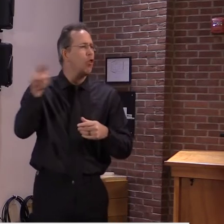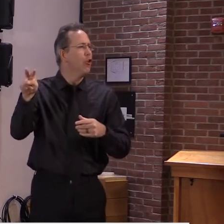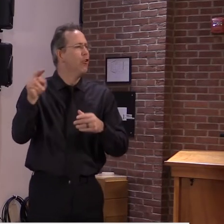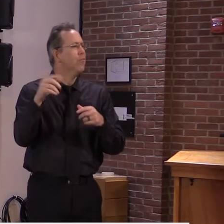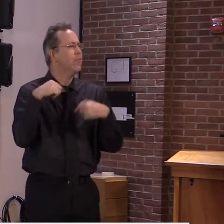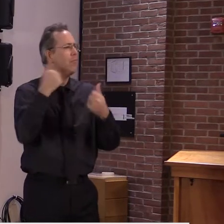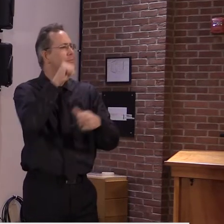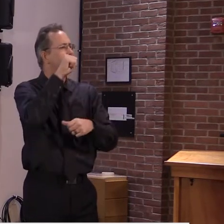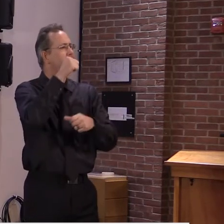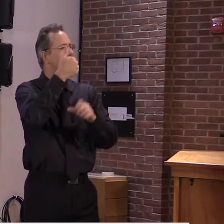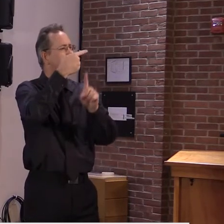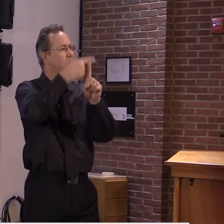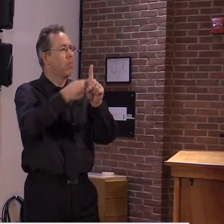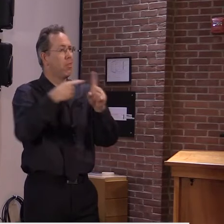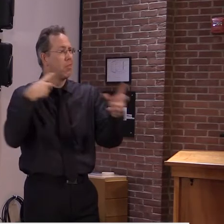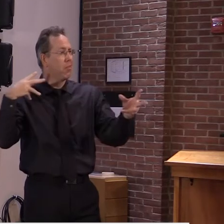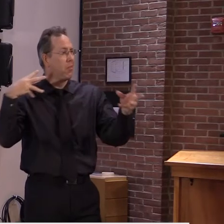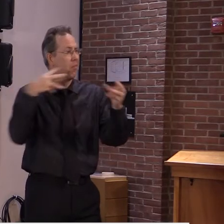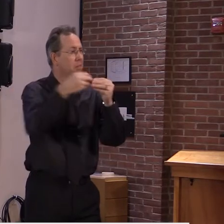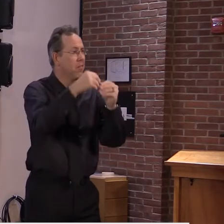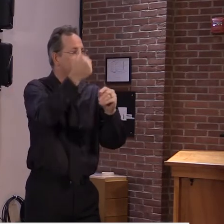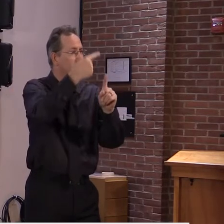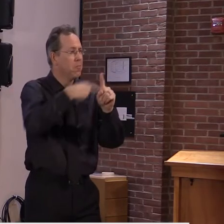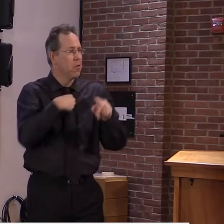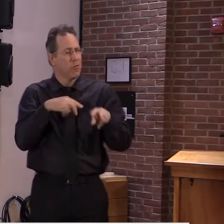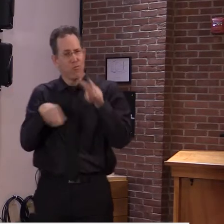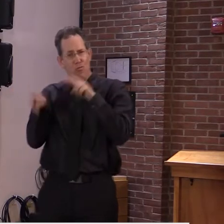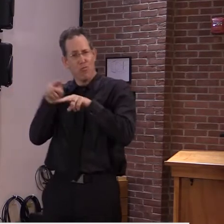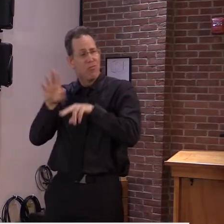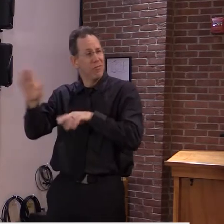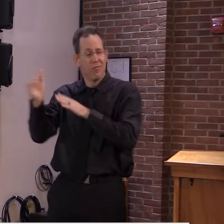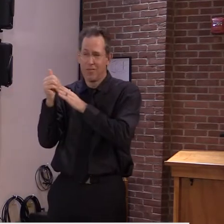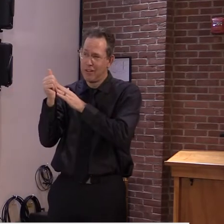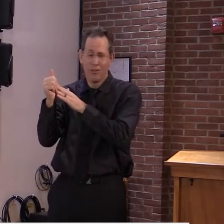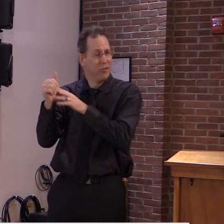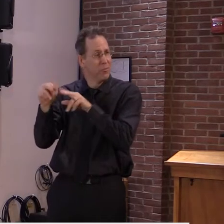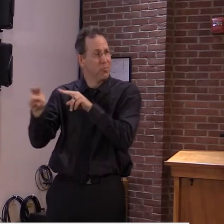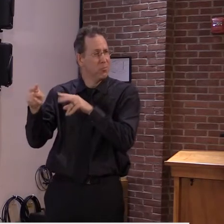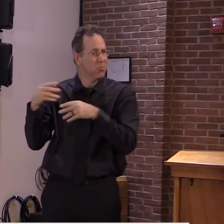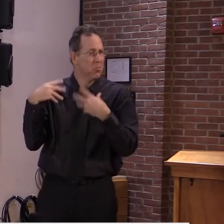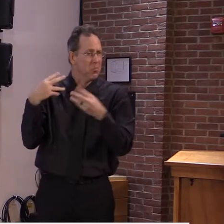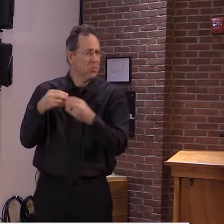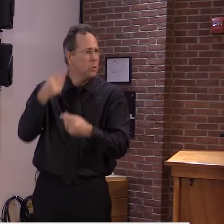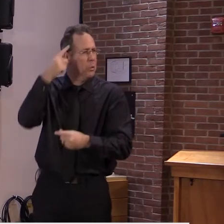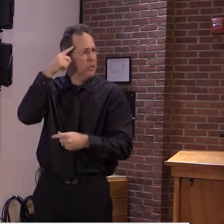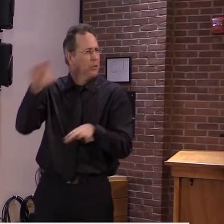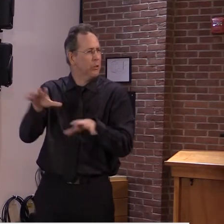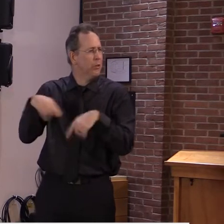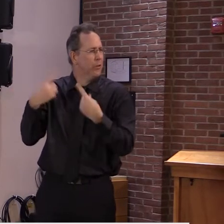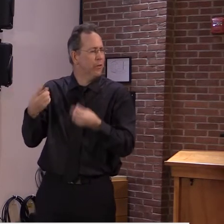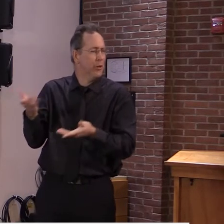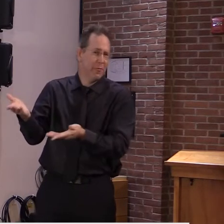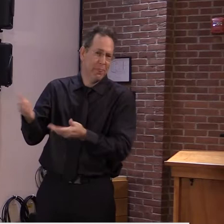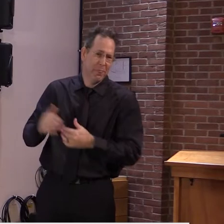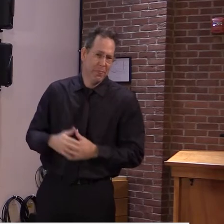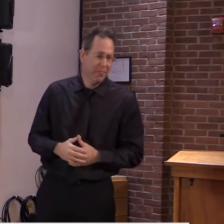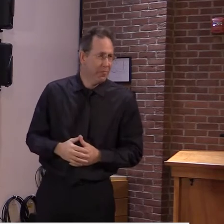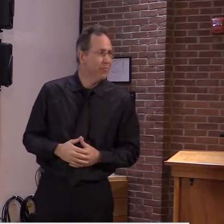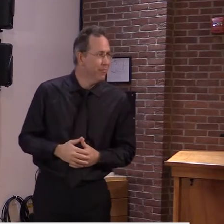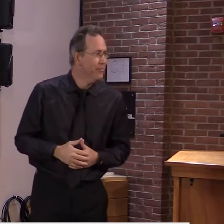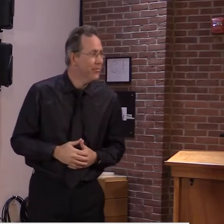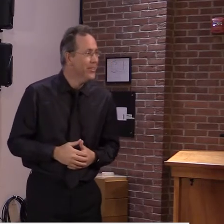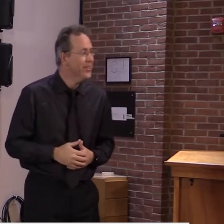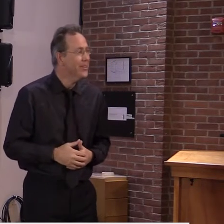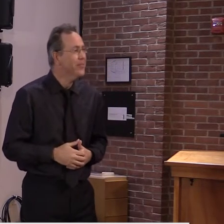looking back? Yeah, from my perspective, Guy, maybe a little too early to look back too much. We're still looking